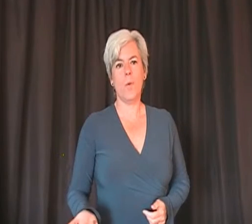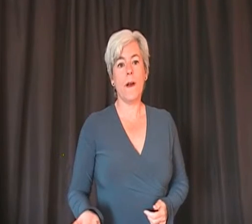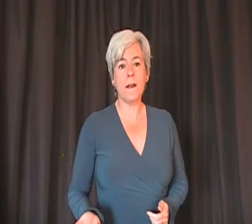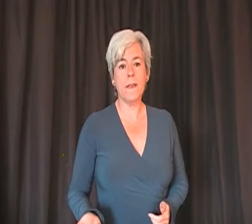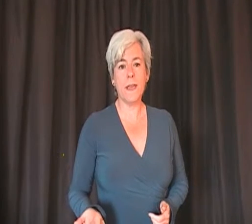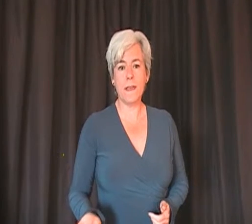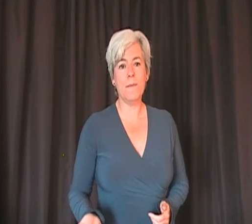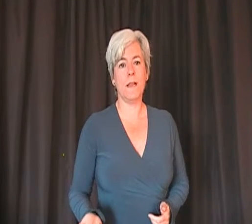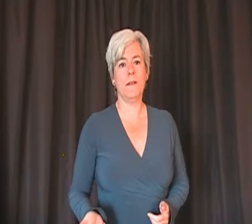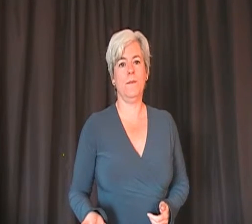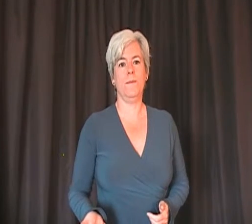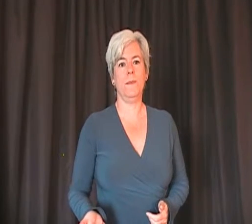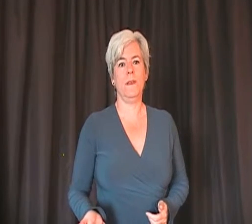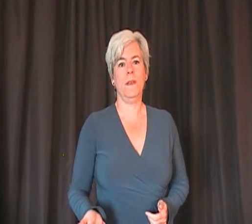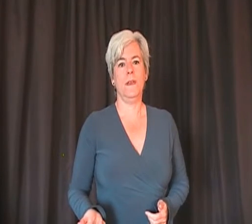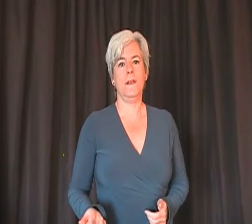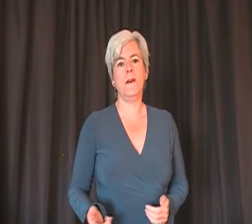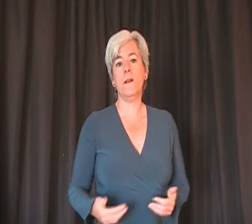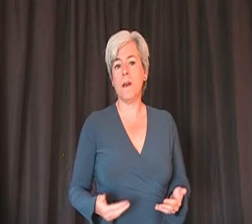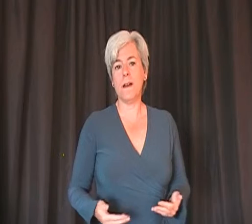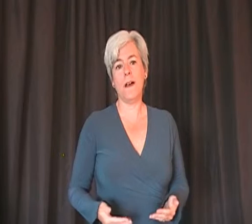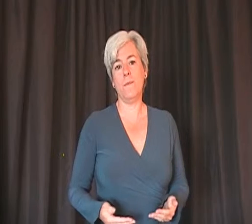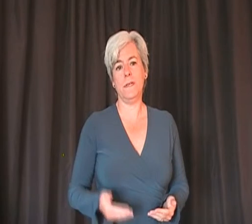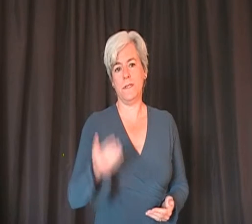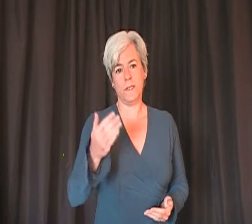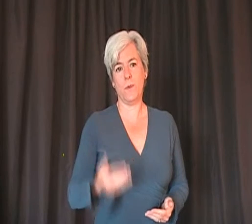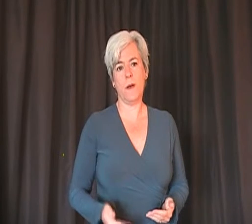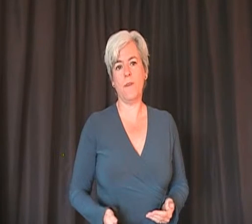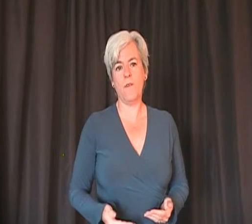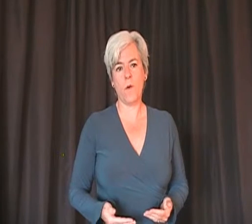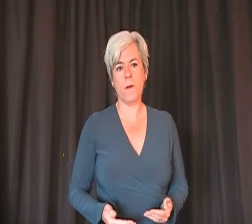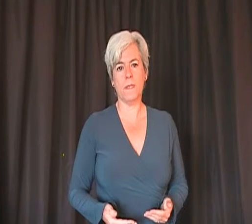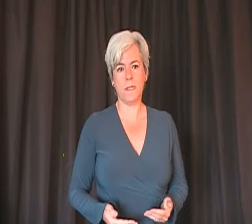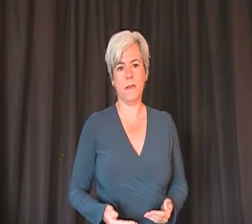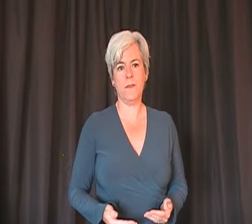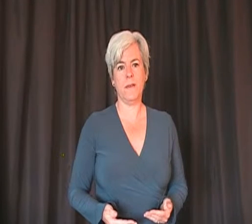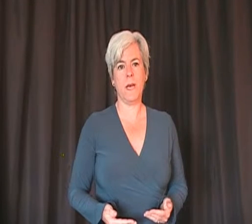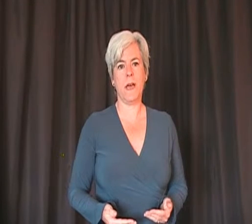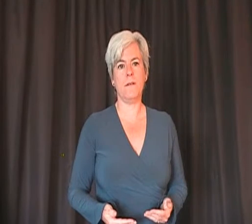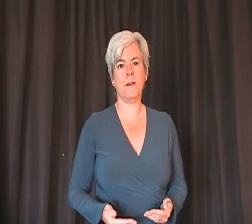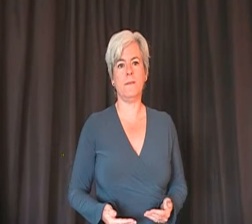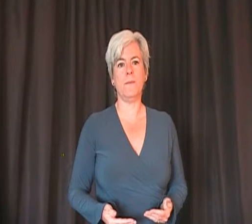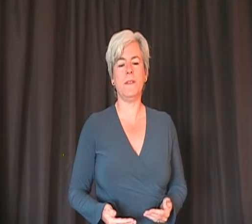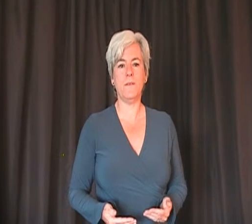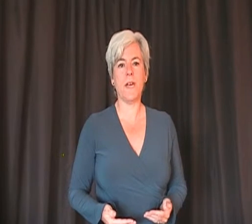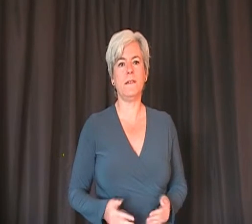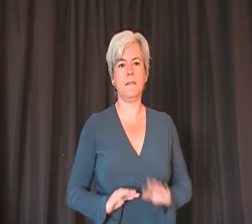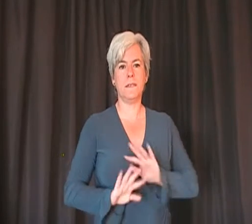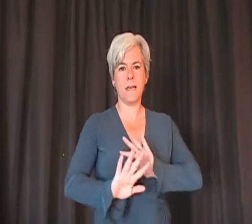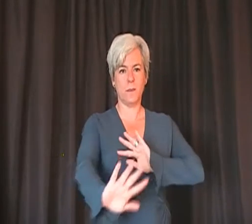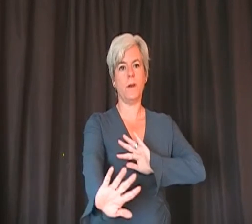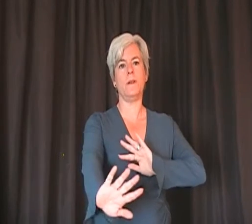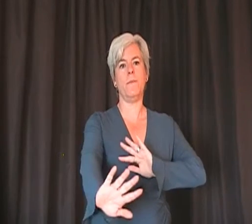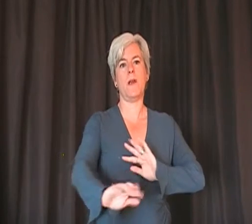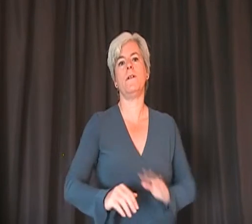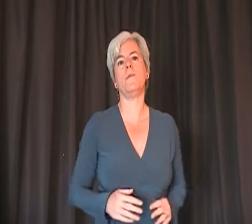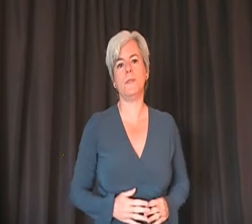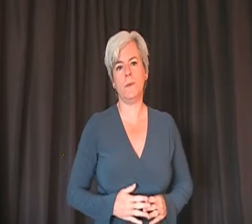Where can they email you? Now, a lot of companies just put up a form instead of an email address, but the fact is that's putting a barrier